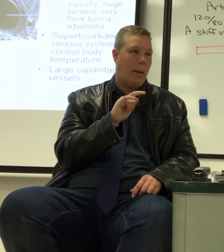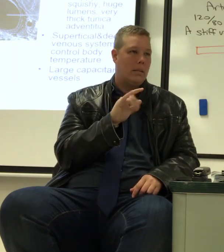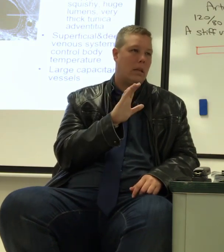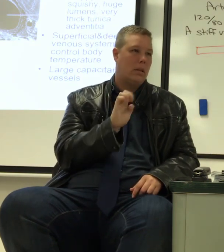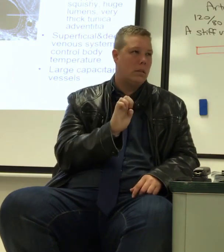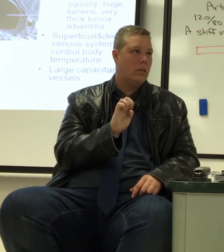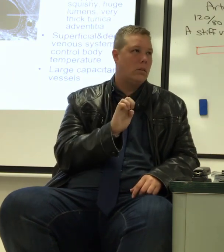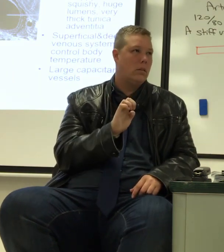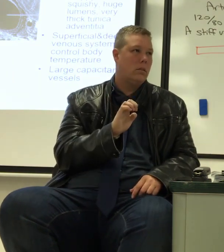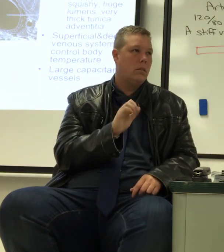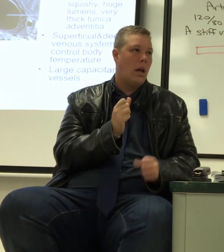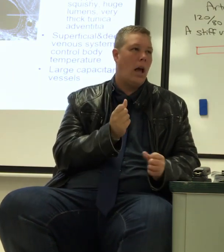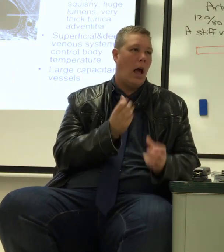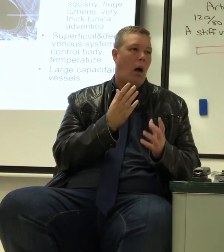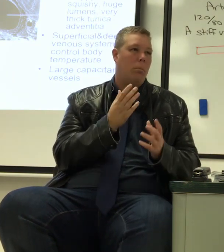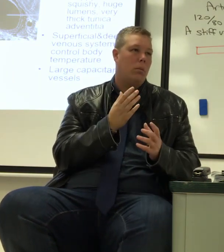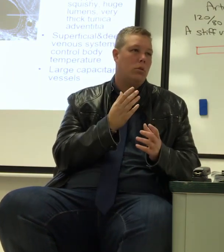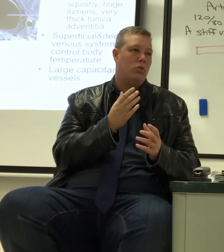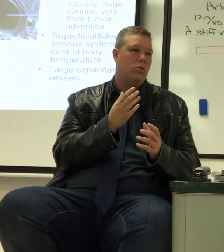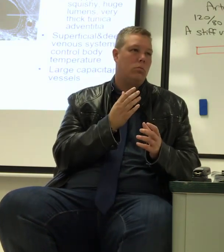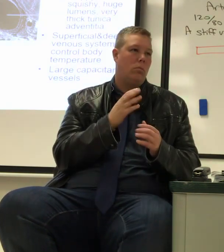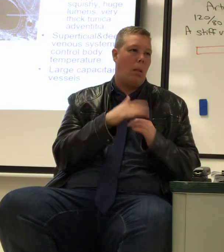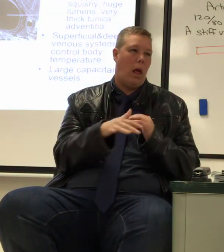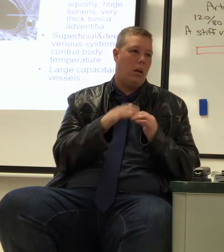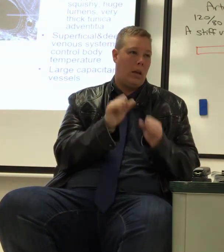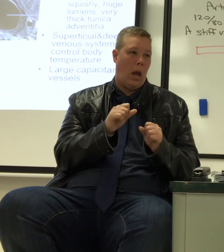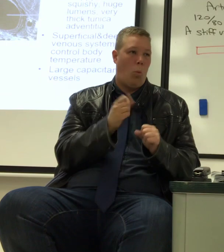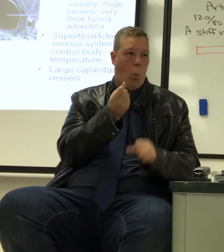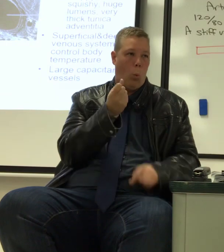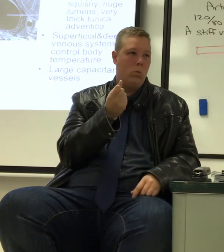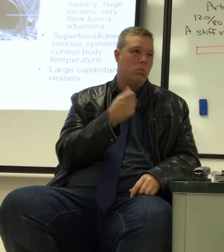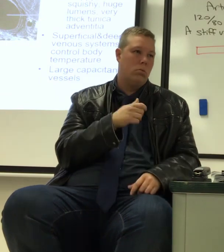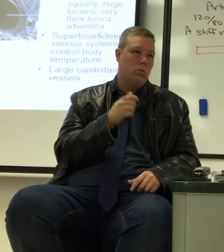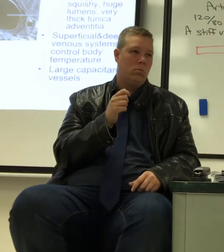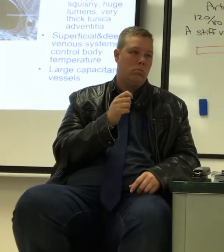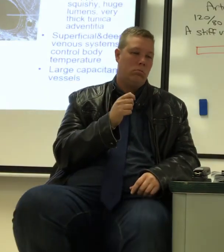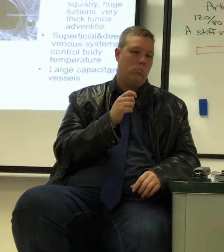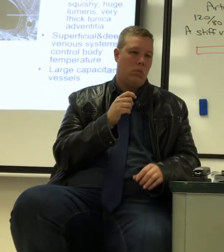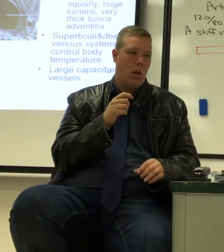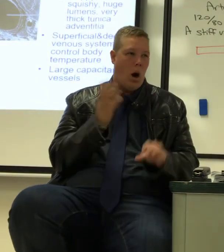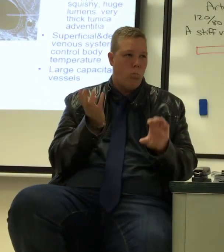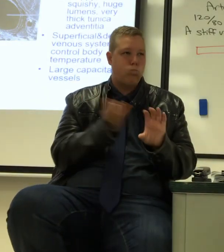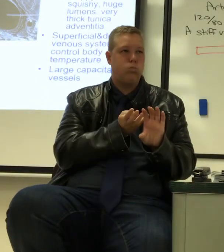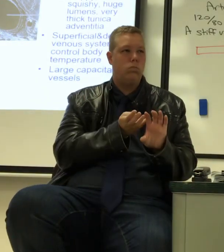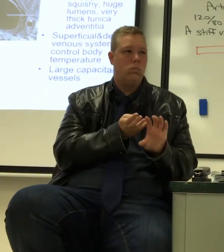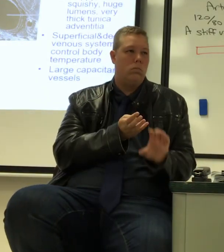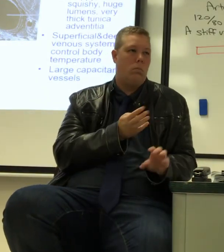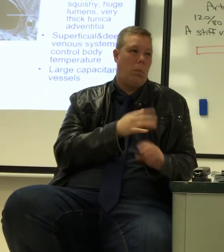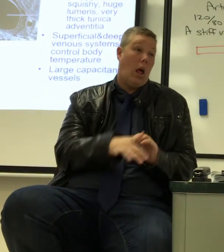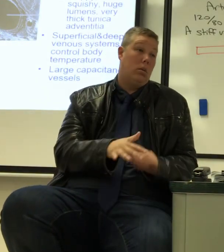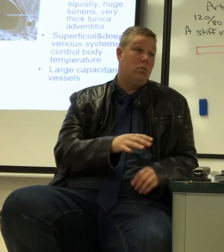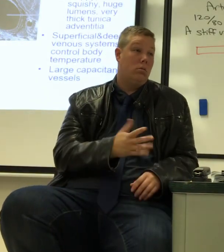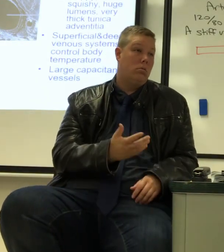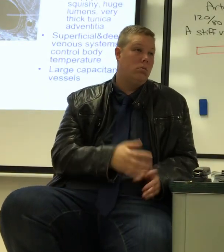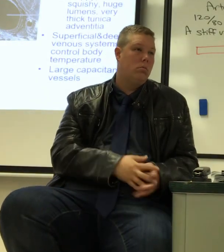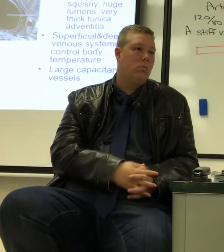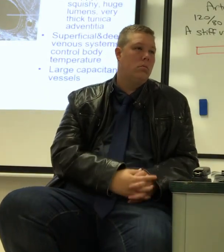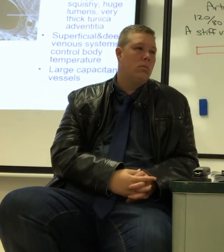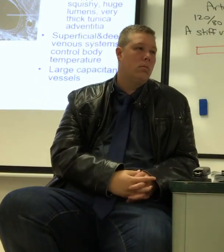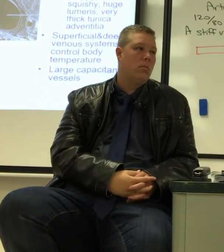It's just how much the vessel holds. A vessel holds something, in this case, blood. It's rather